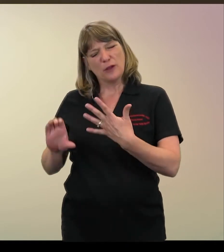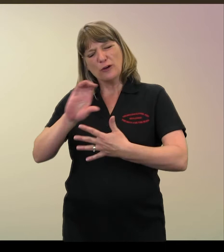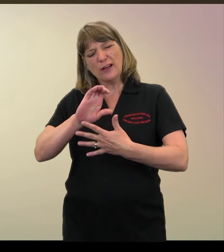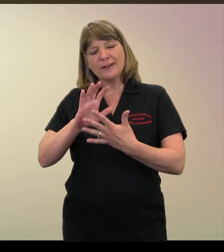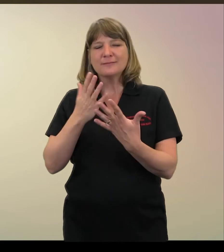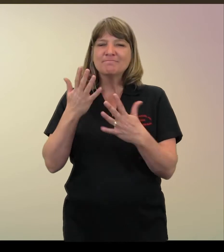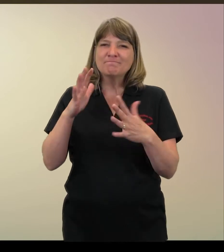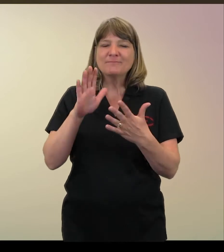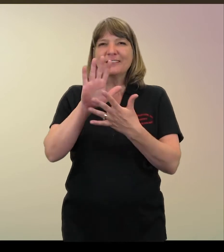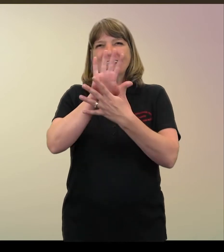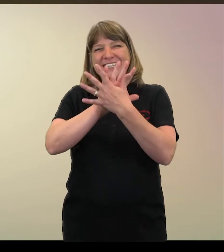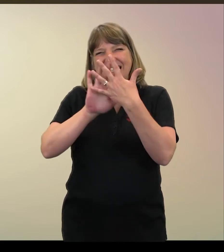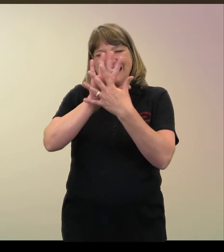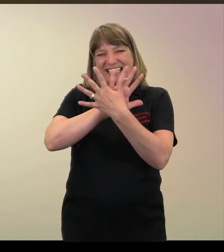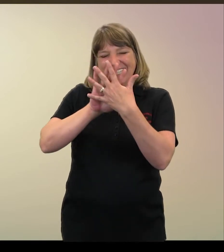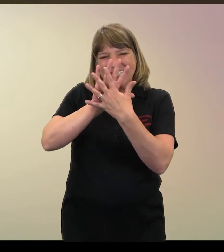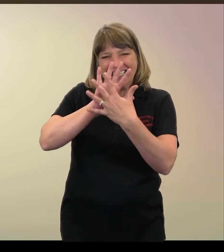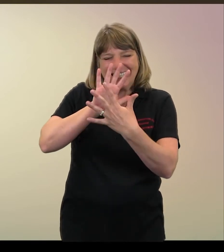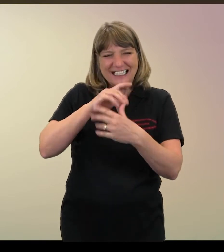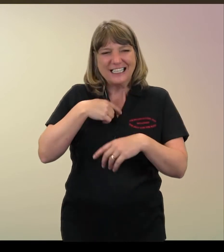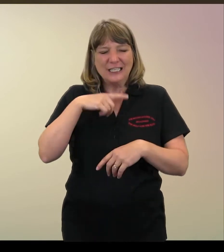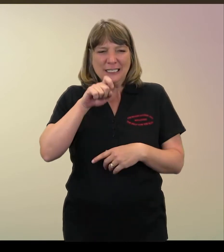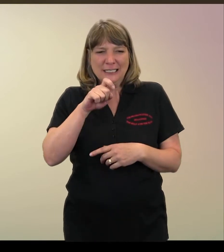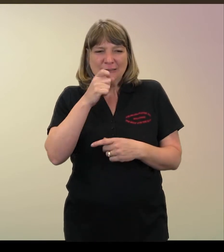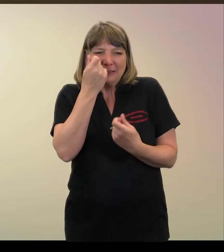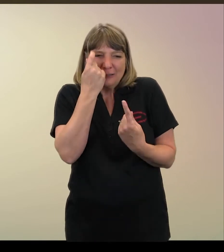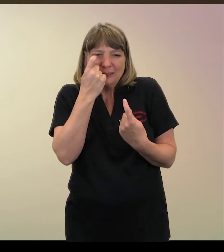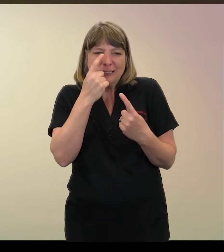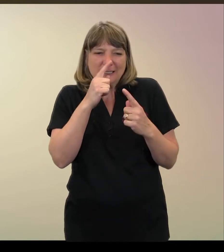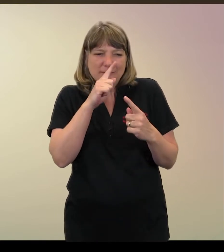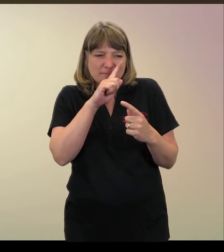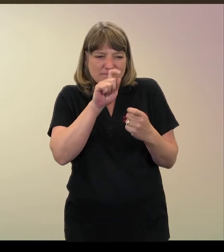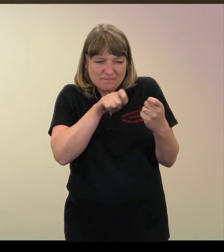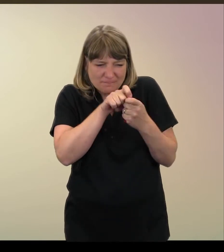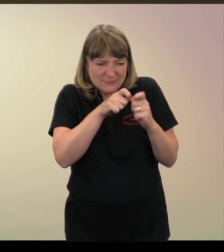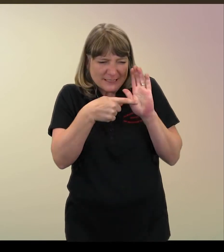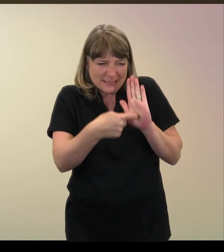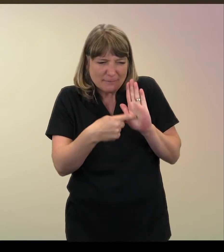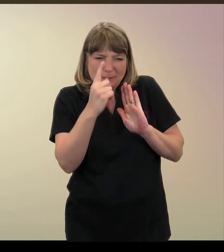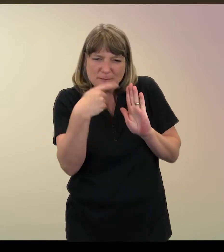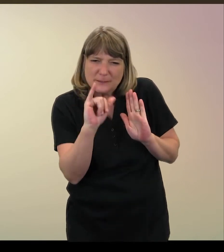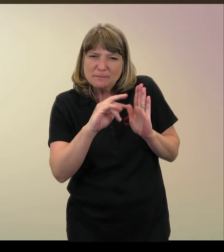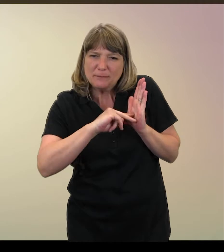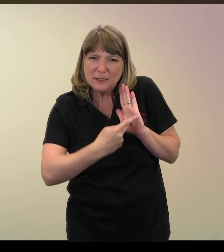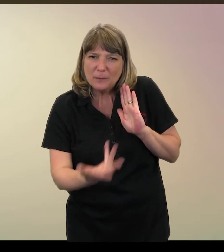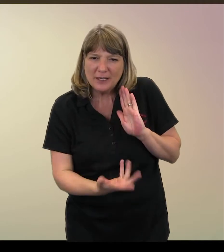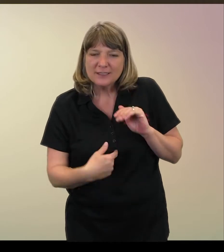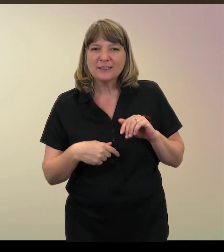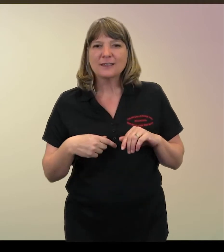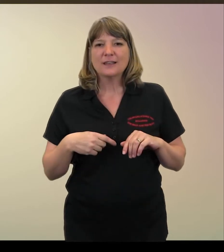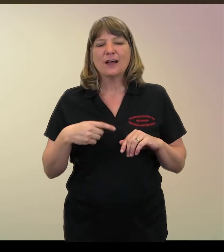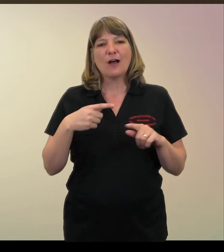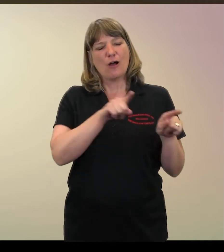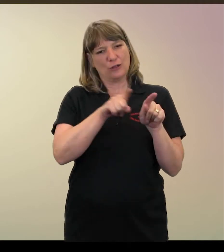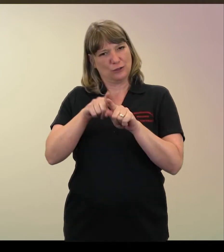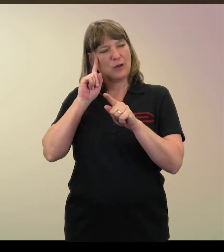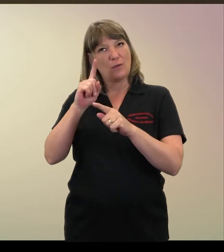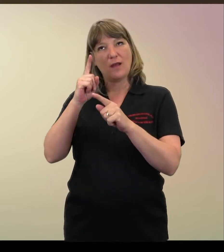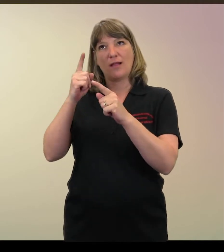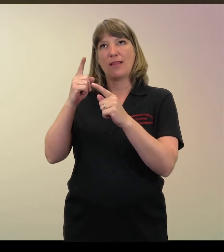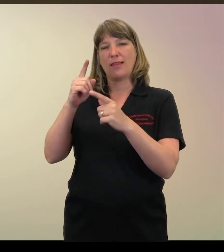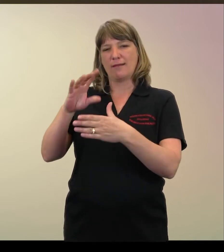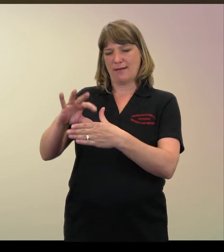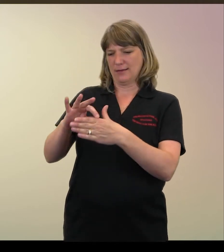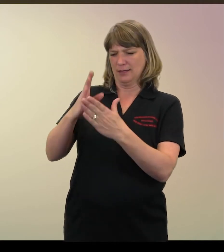itself is kind of vague and ambiguous unless you really understand what those symptoms mean. And I also want to provide a